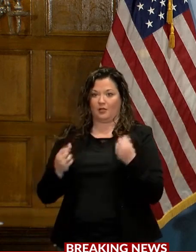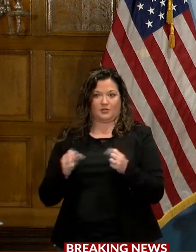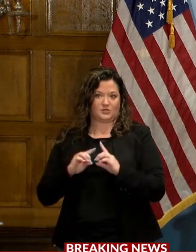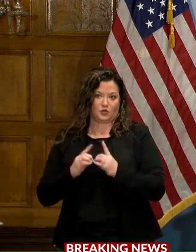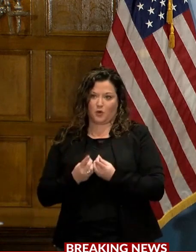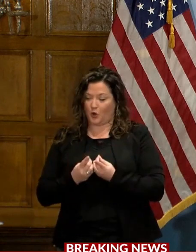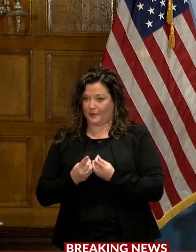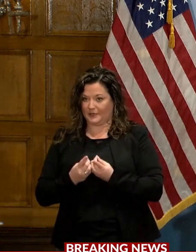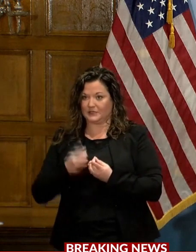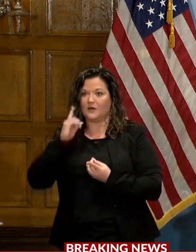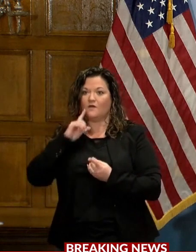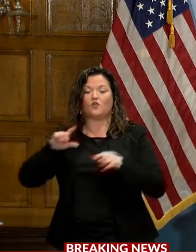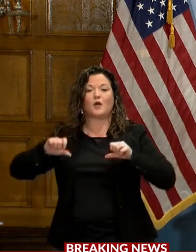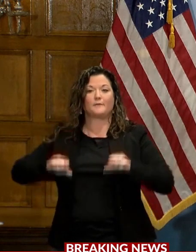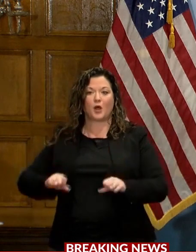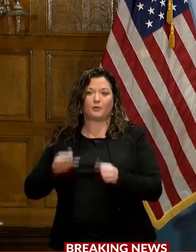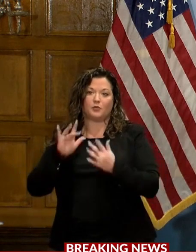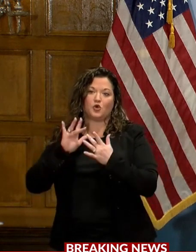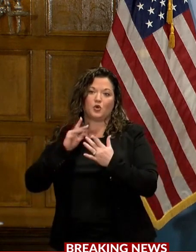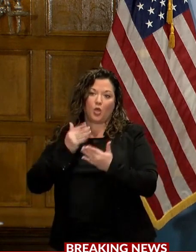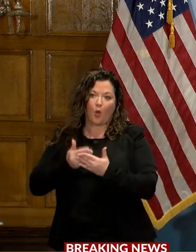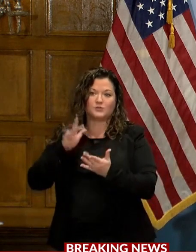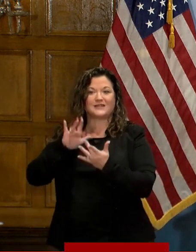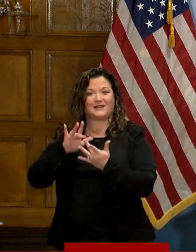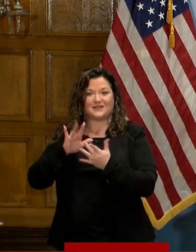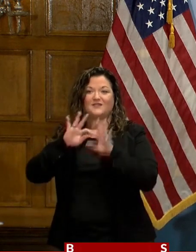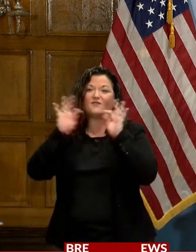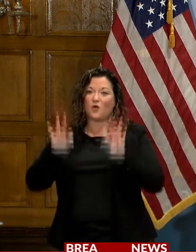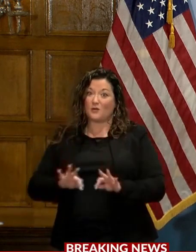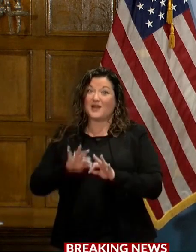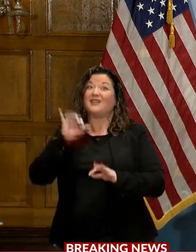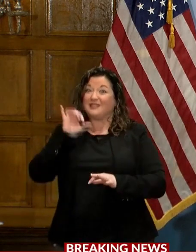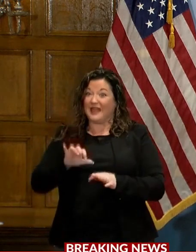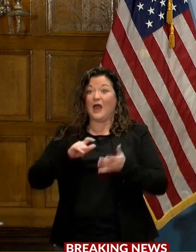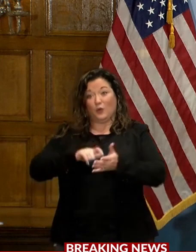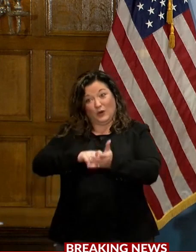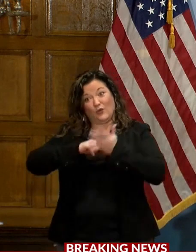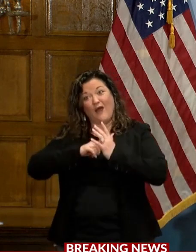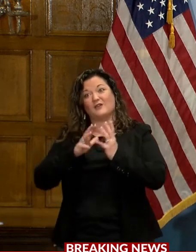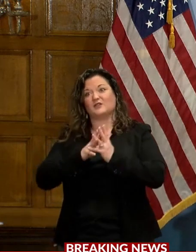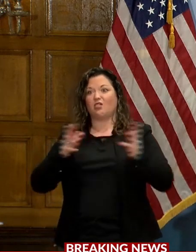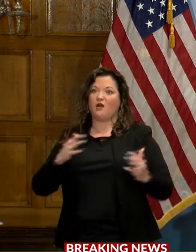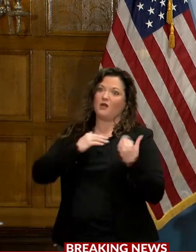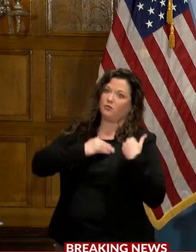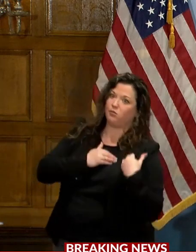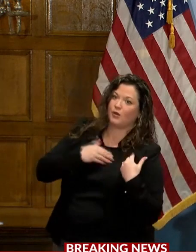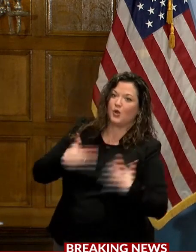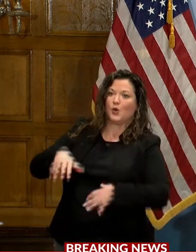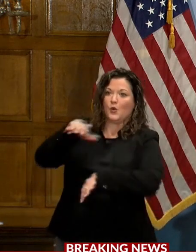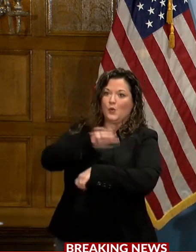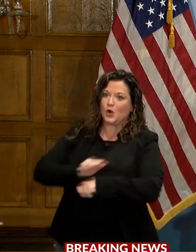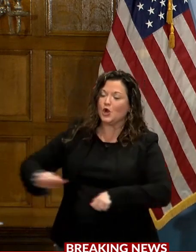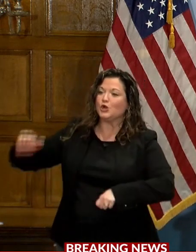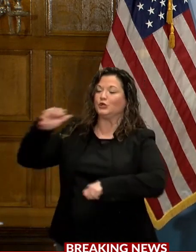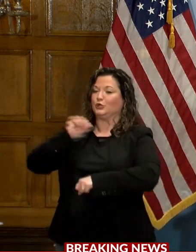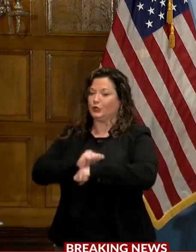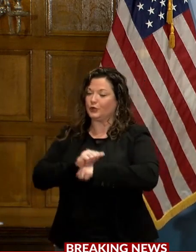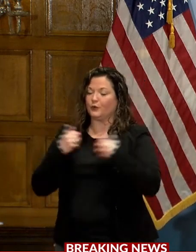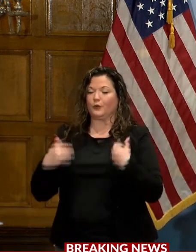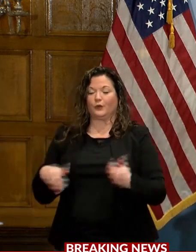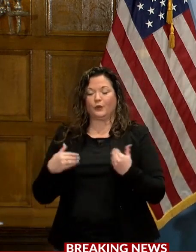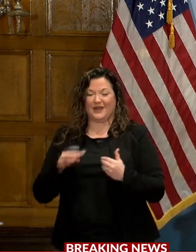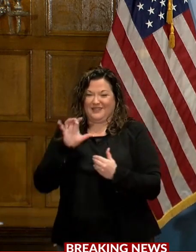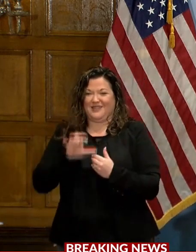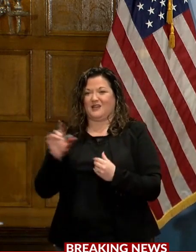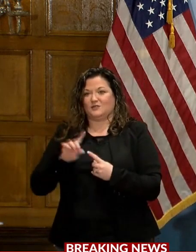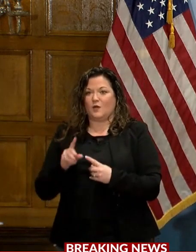on the probable close contact form. And that's where much of the work, much of the overwhelming burden is